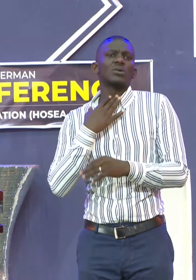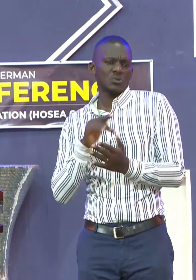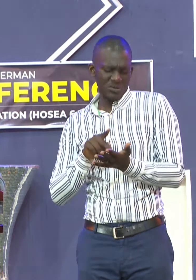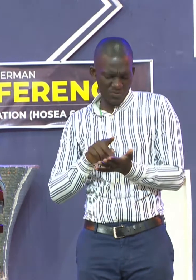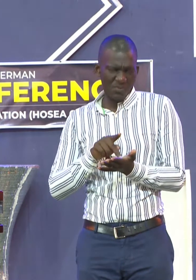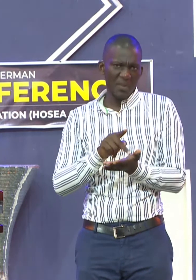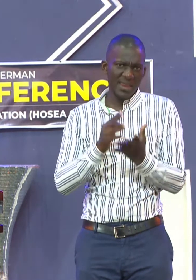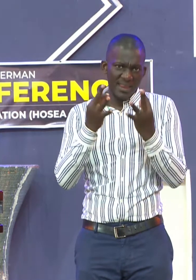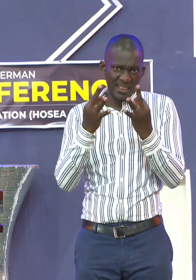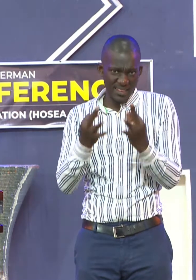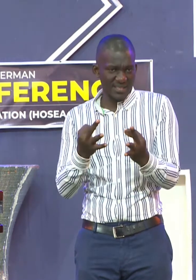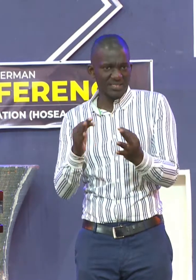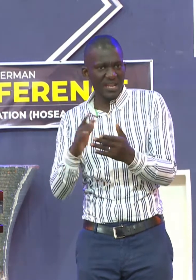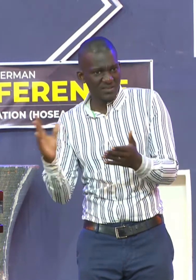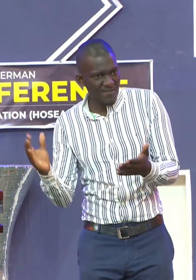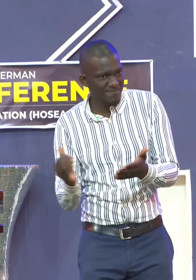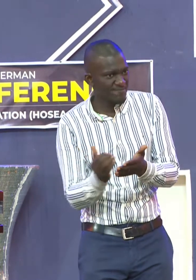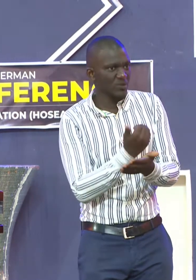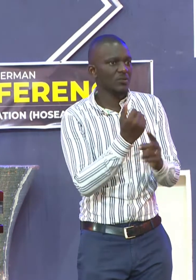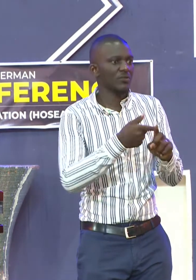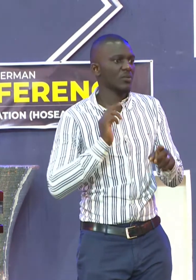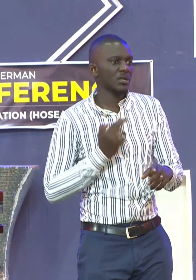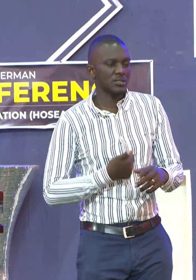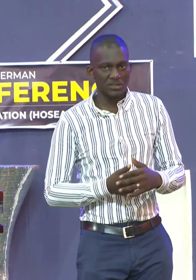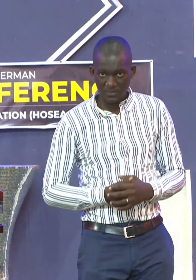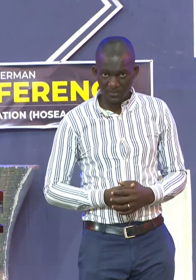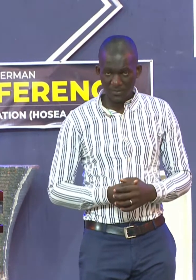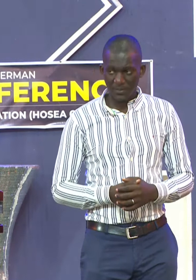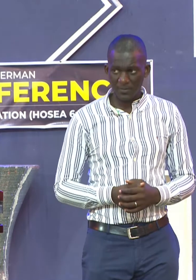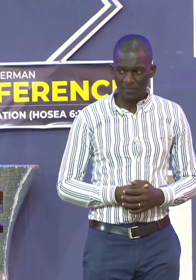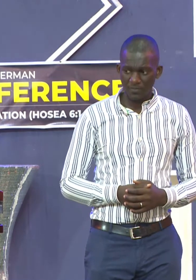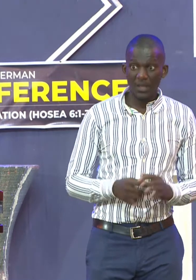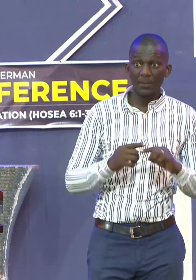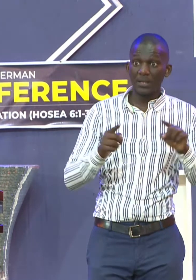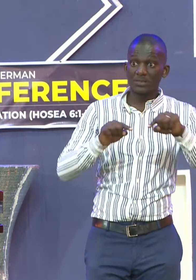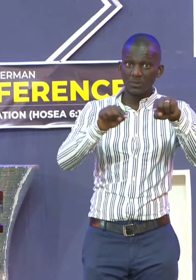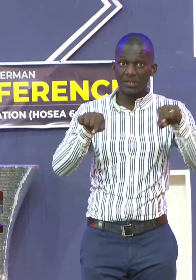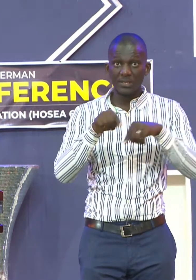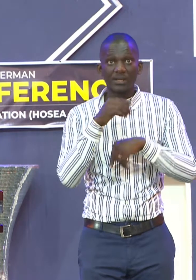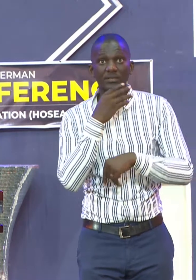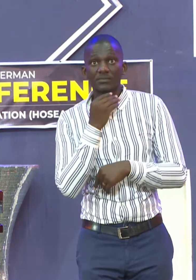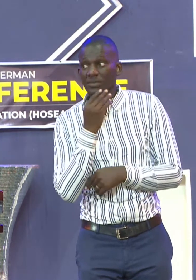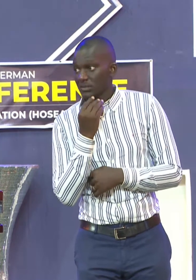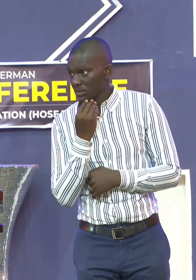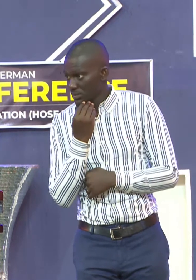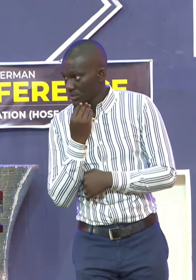that, God wants to return to us what was taken from us, amen. But as men,